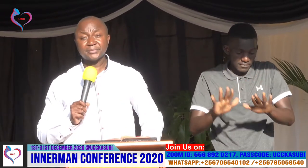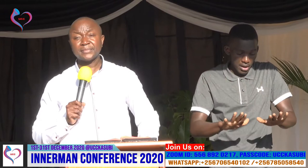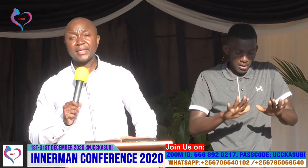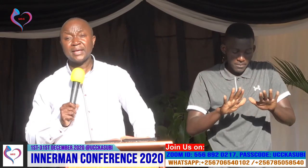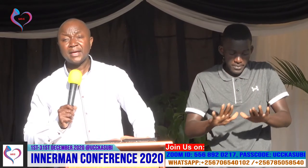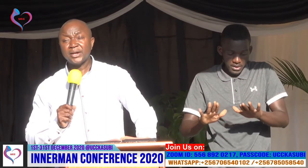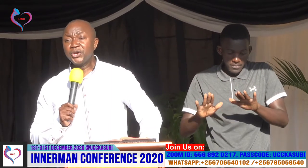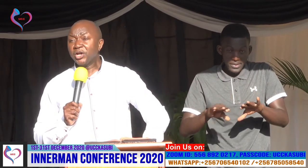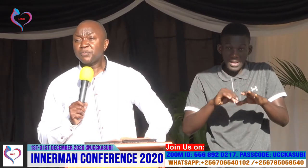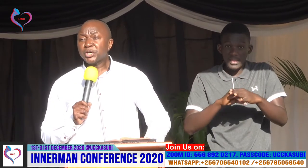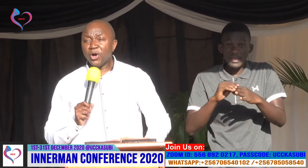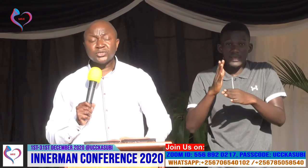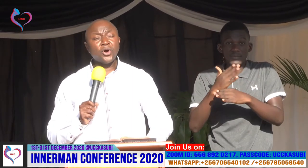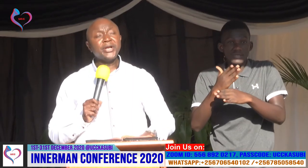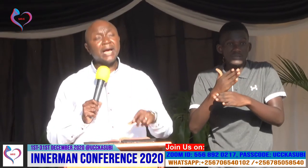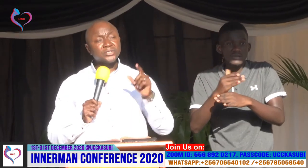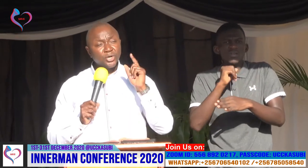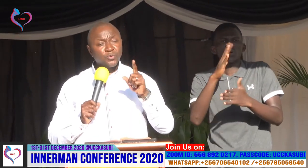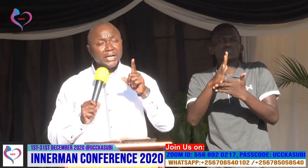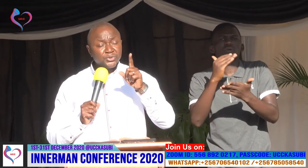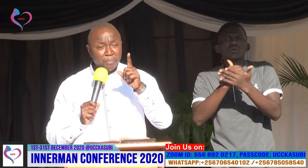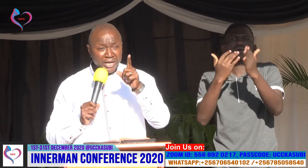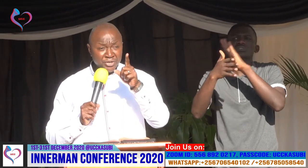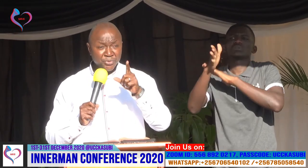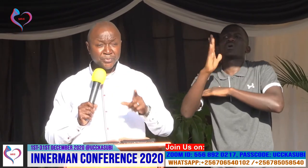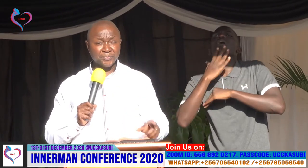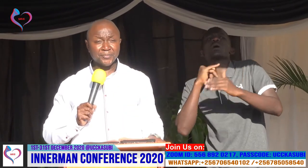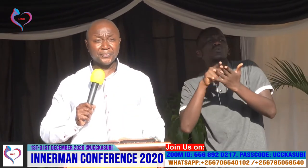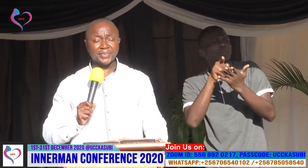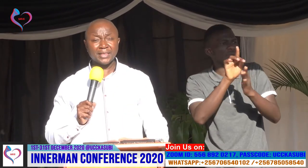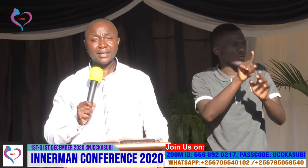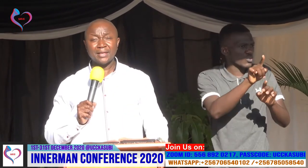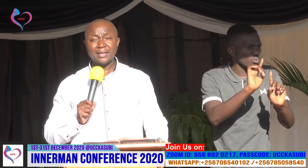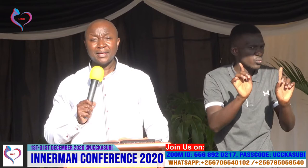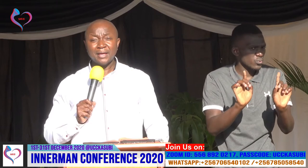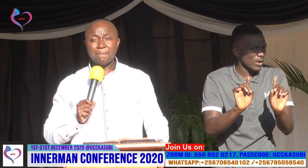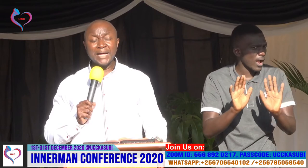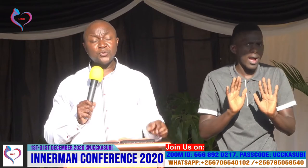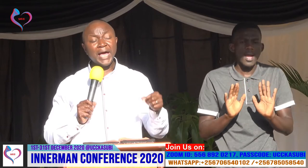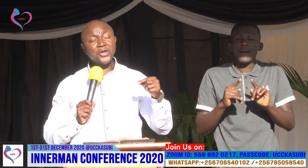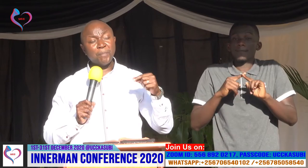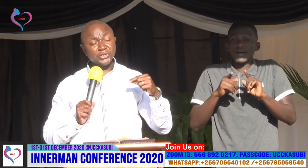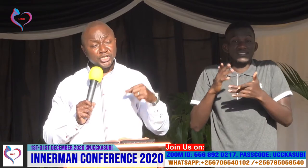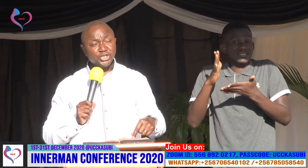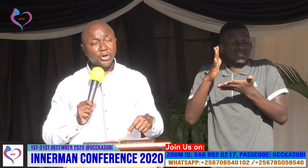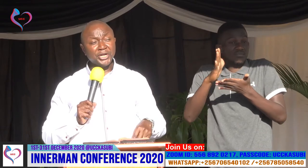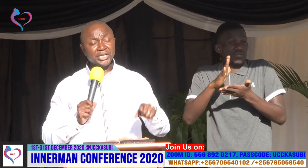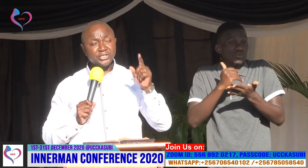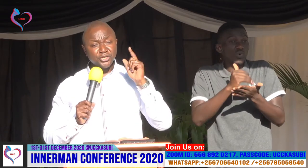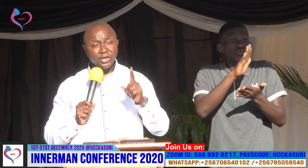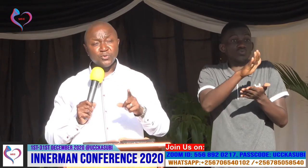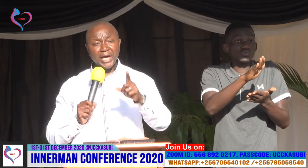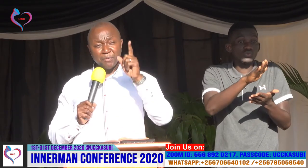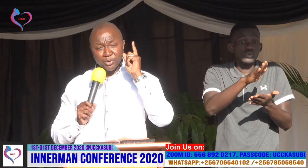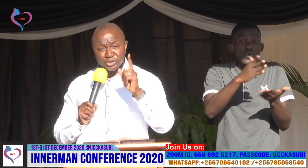not because God does not want to pay you, but where your position